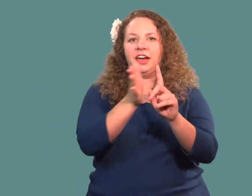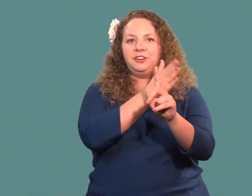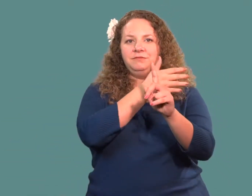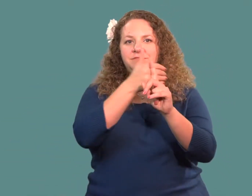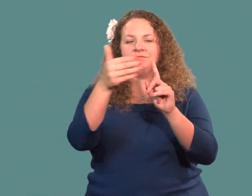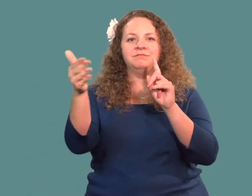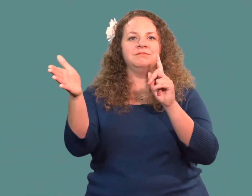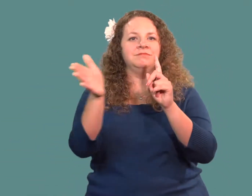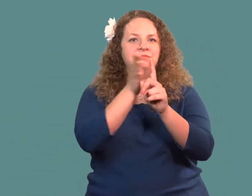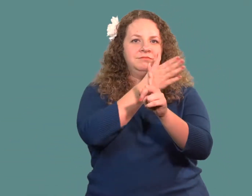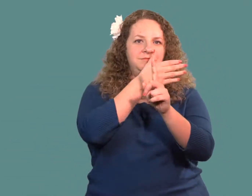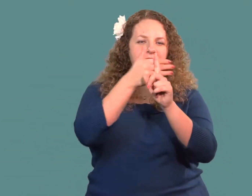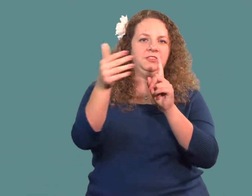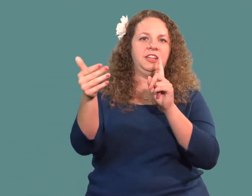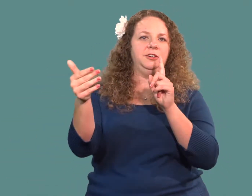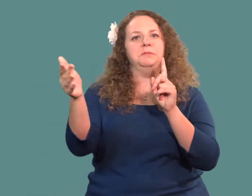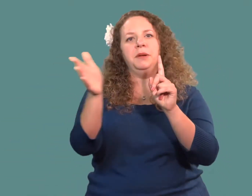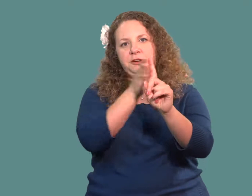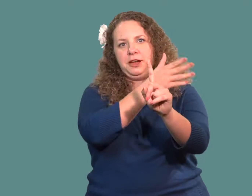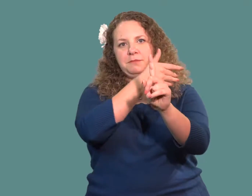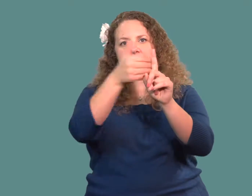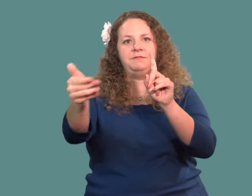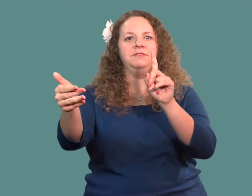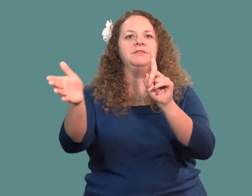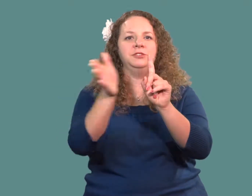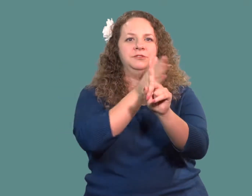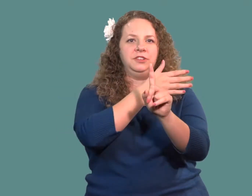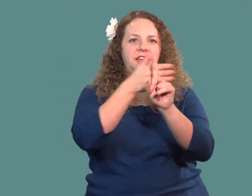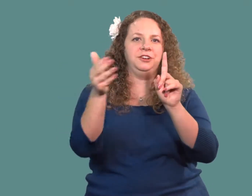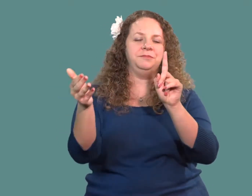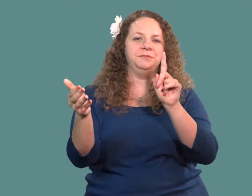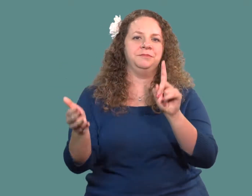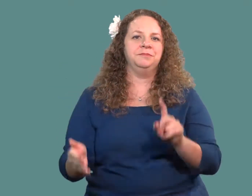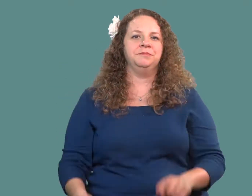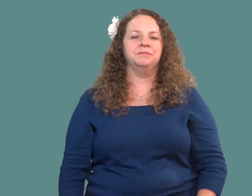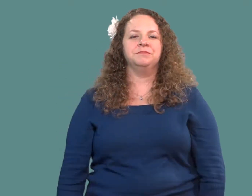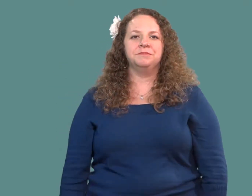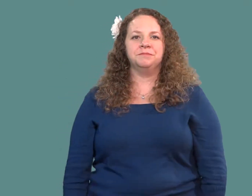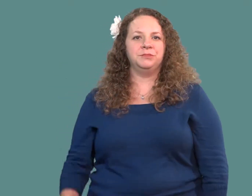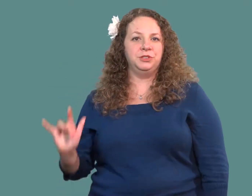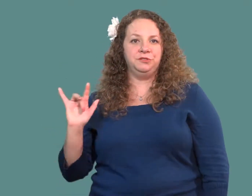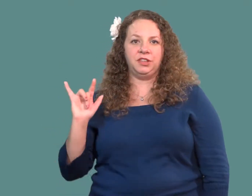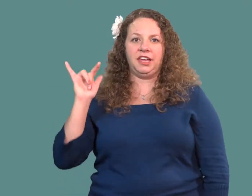flatter, flatter or butter up, to flatter. To fly